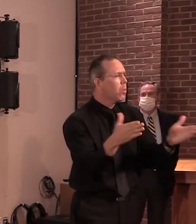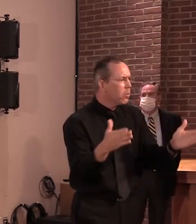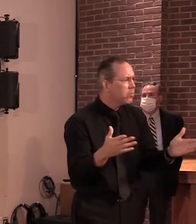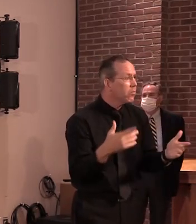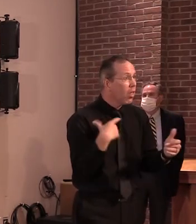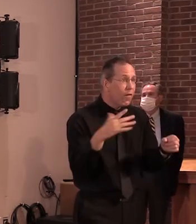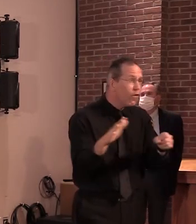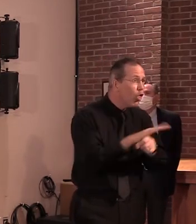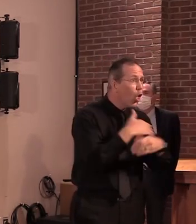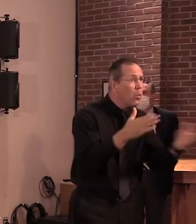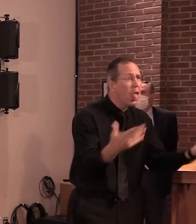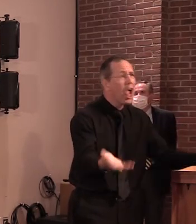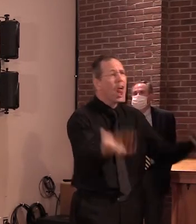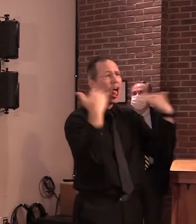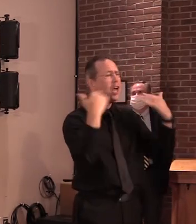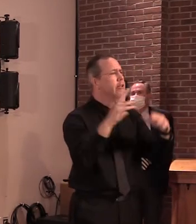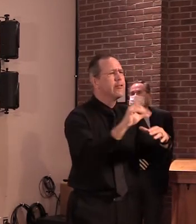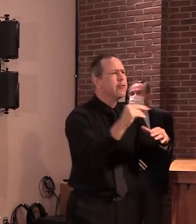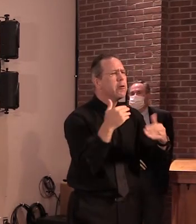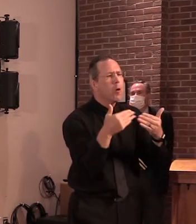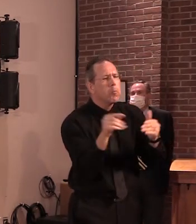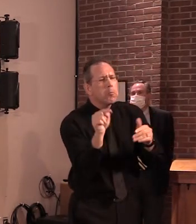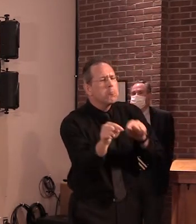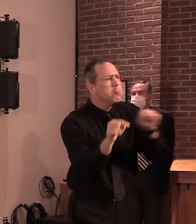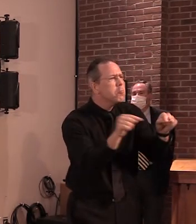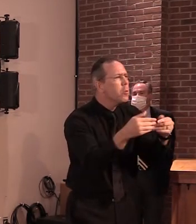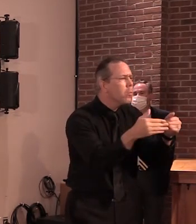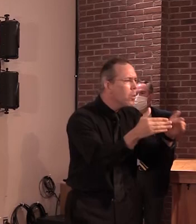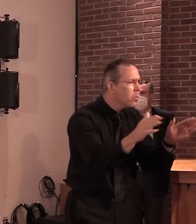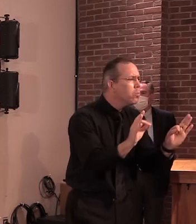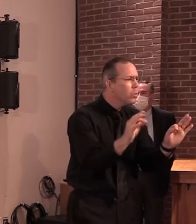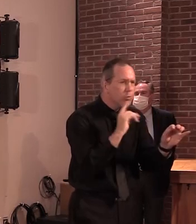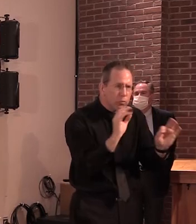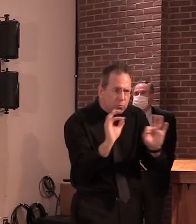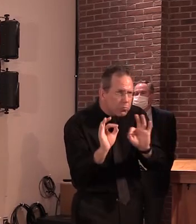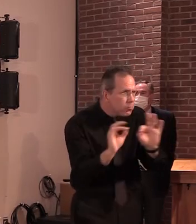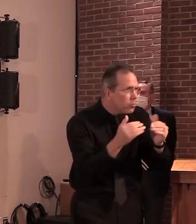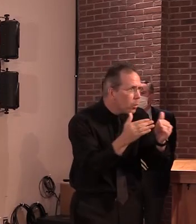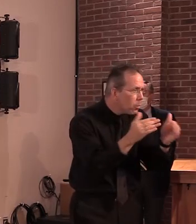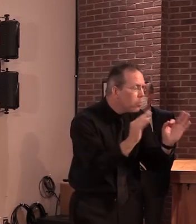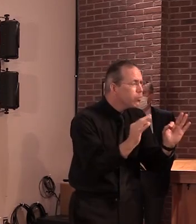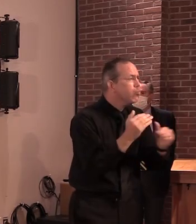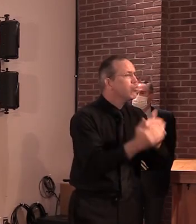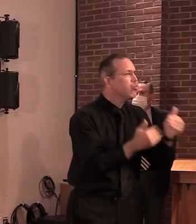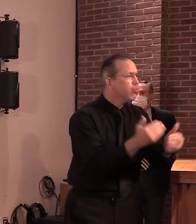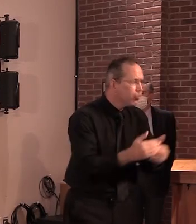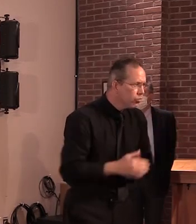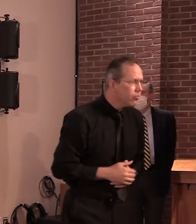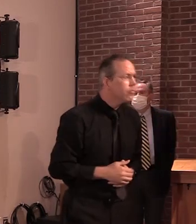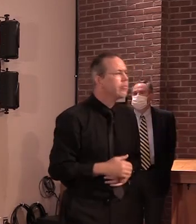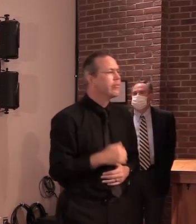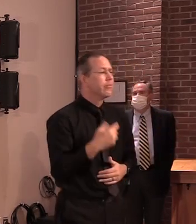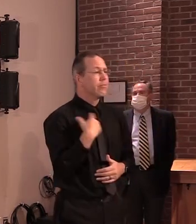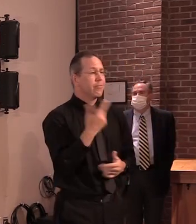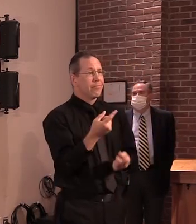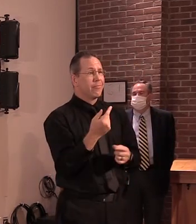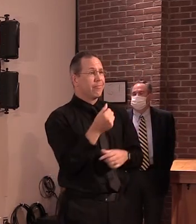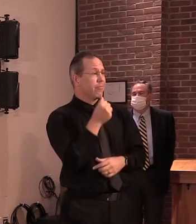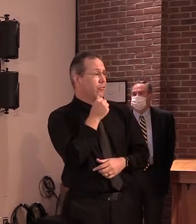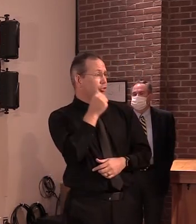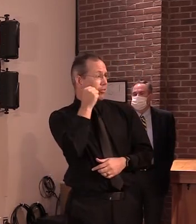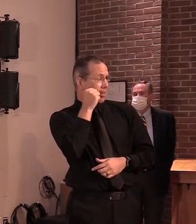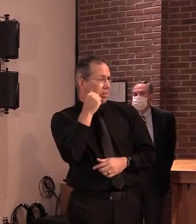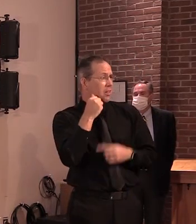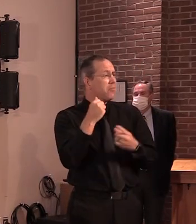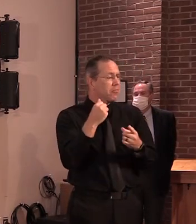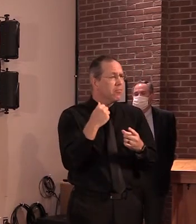way. I was just quoted in yesterday's Vermont chapter of the American Academy of Pediatrics press